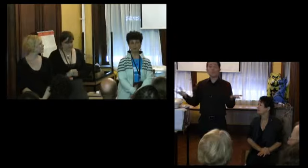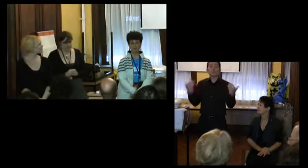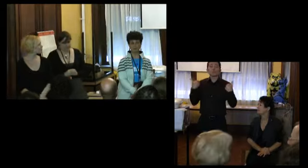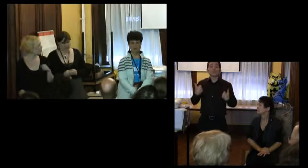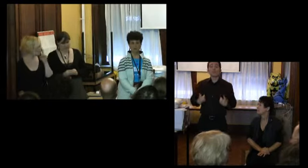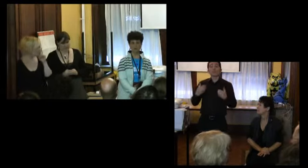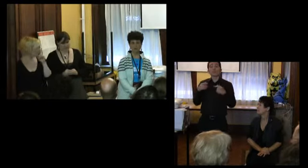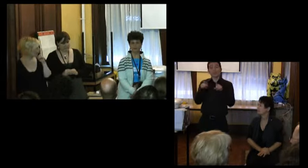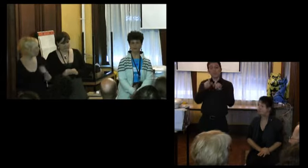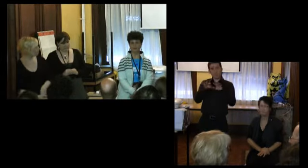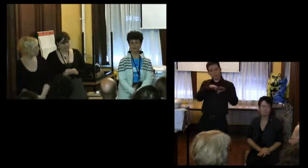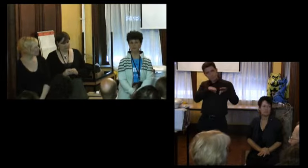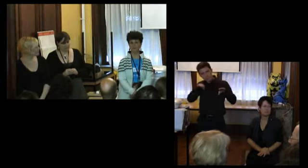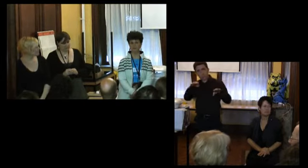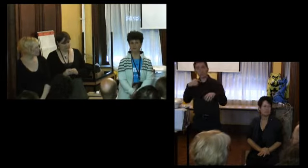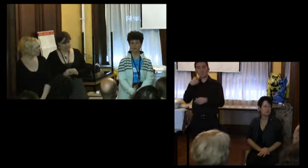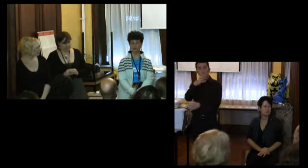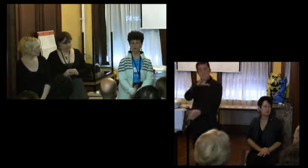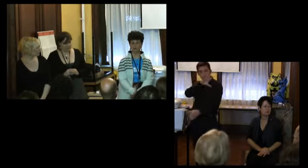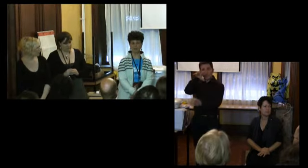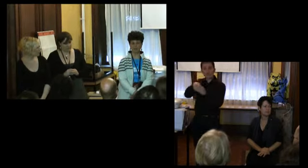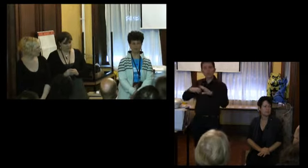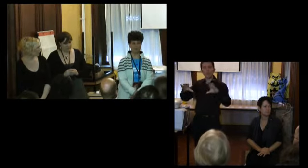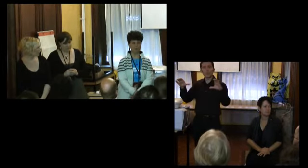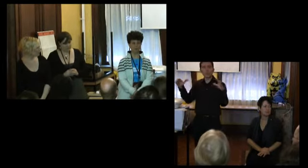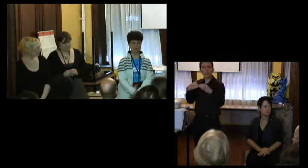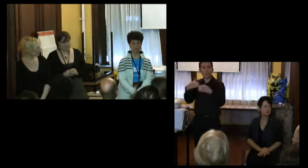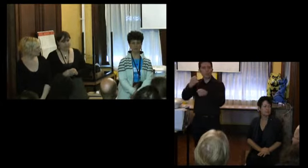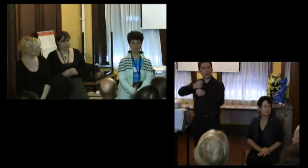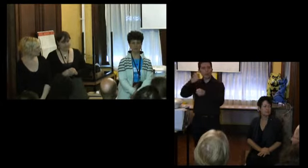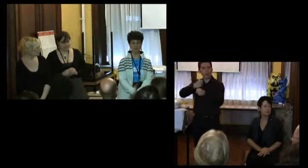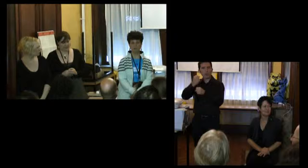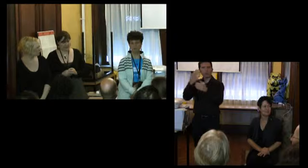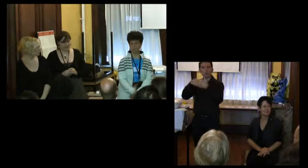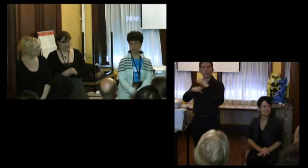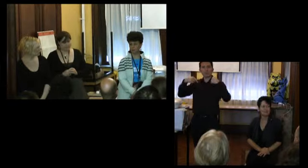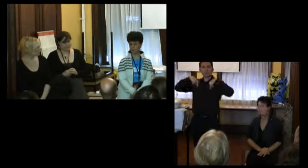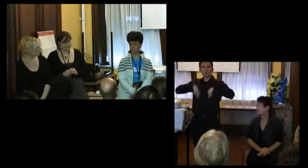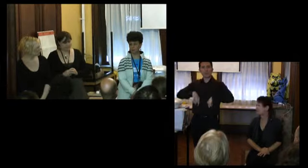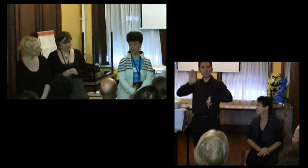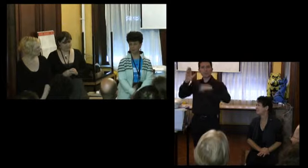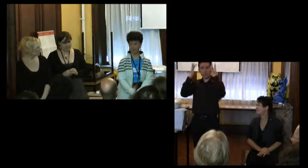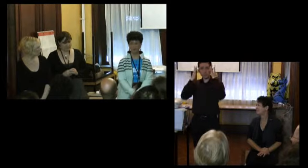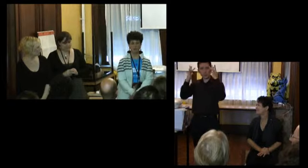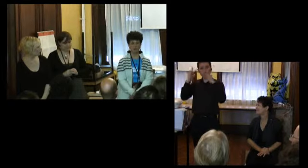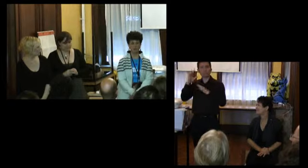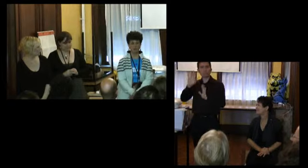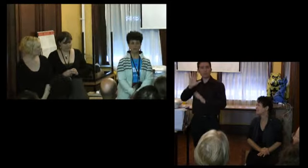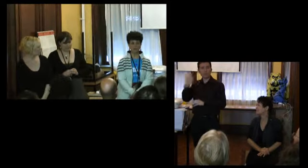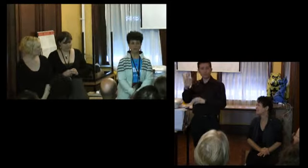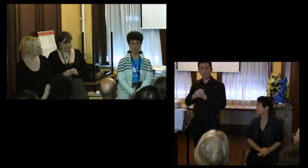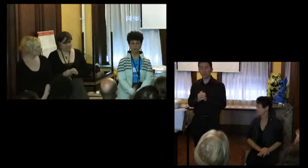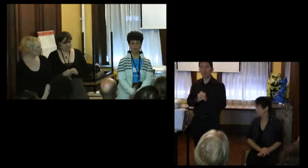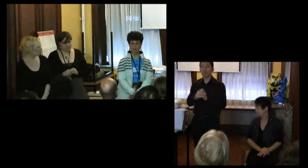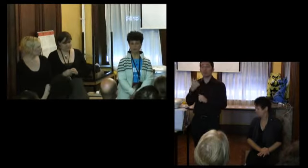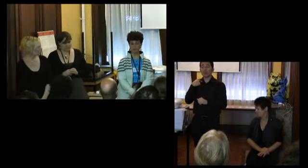Donc en parallèle, je fais partie de ce groupe de travail au ministère de la Culture en France, donc